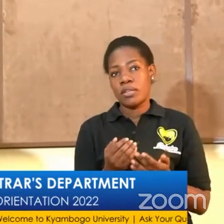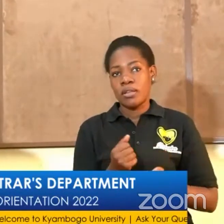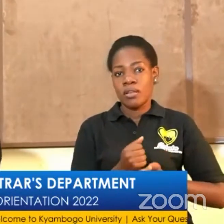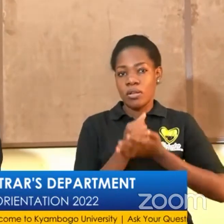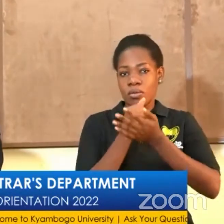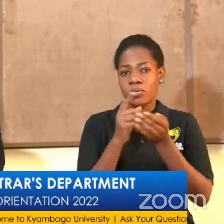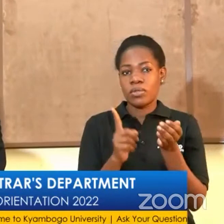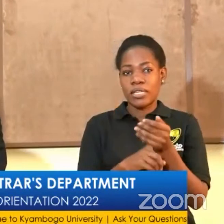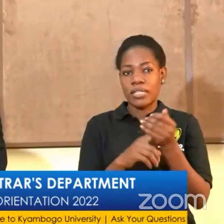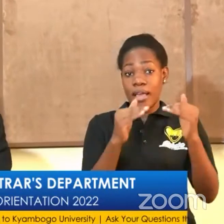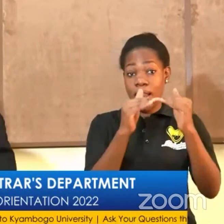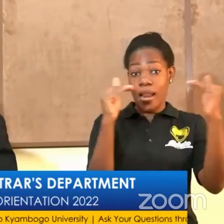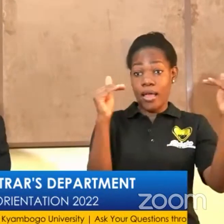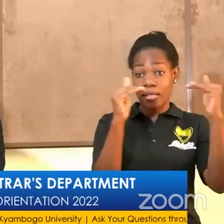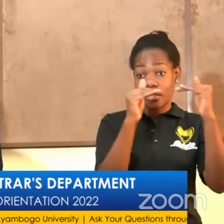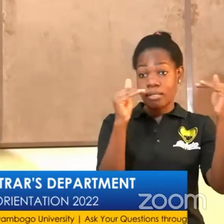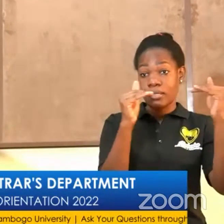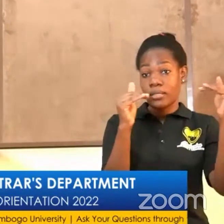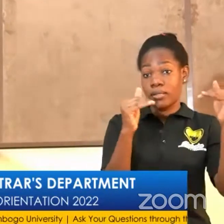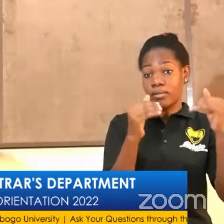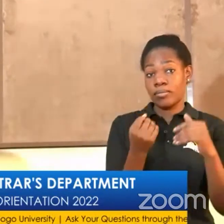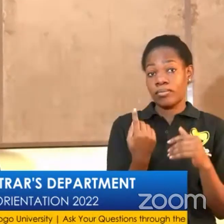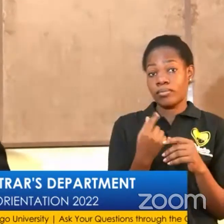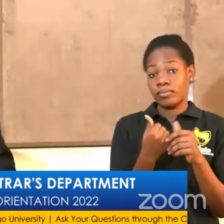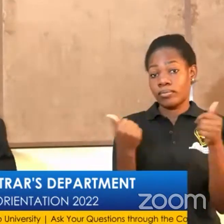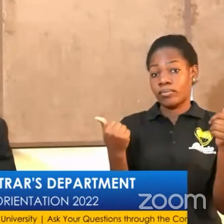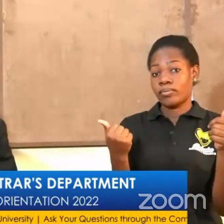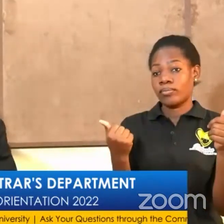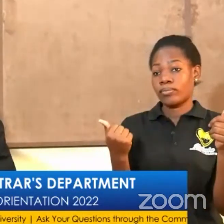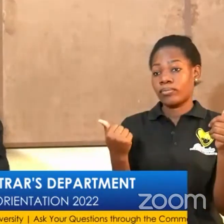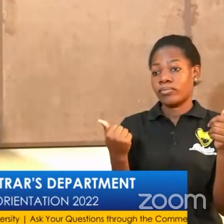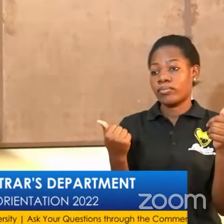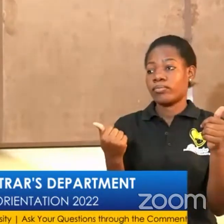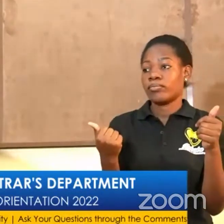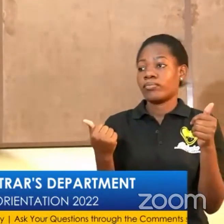Are we together on that? Okay.